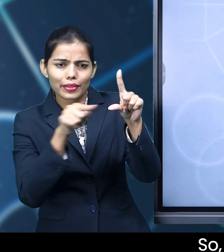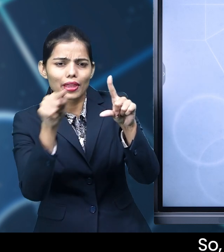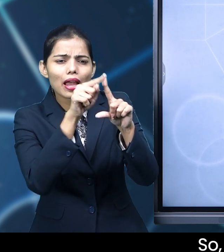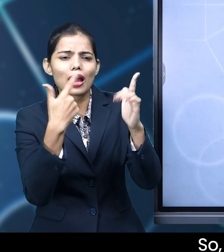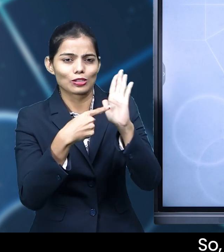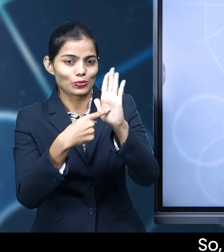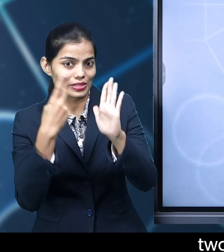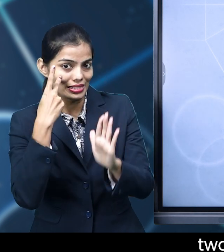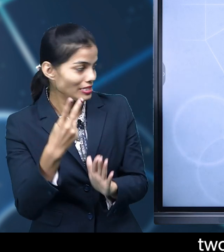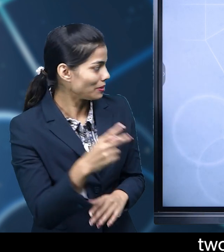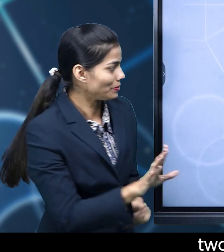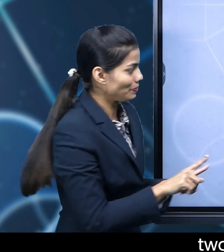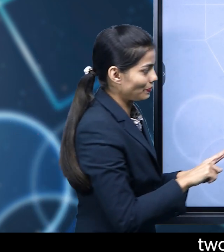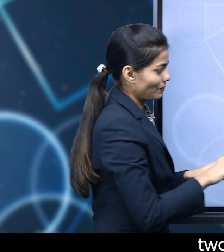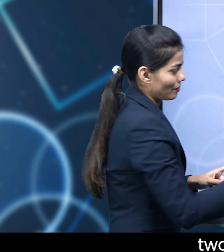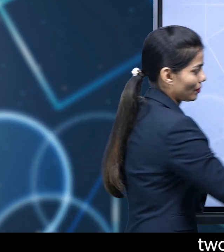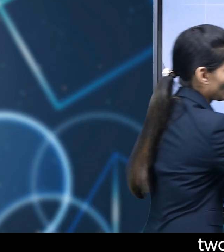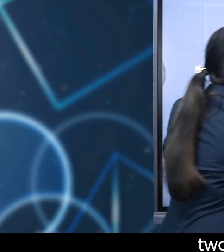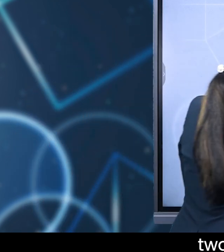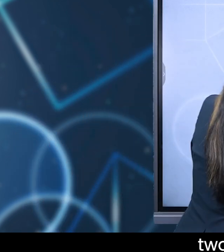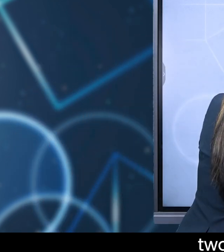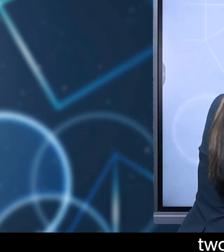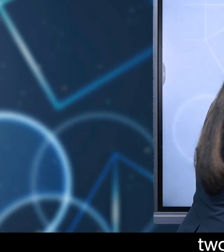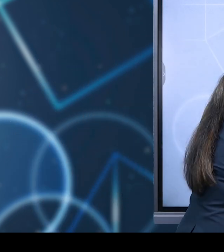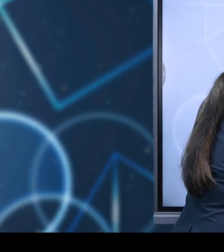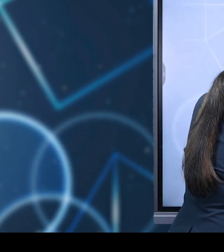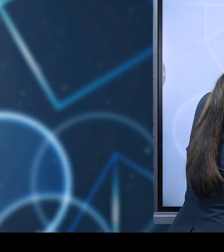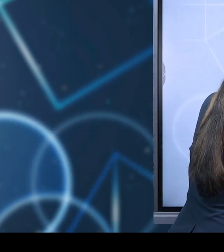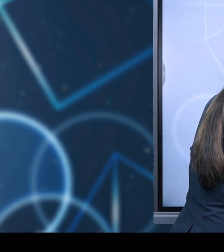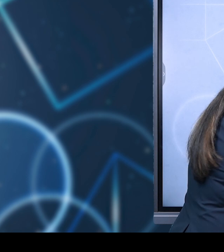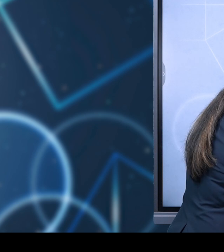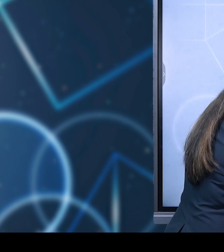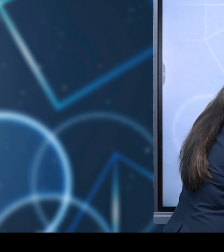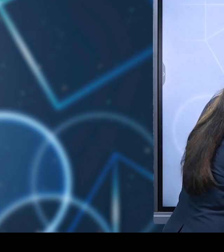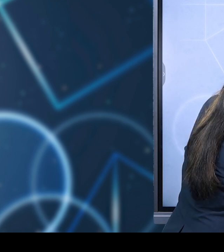triangle, two sides and two acute angles are congruent.